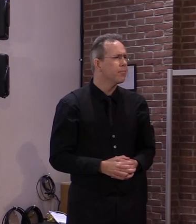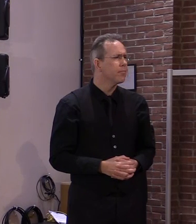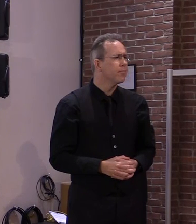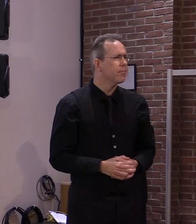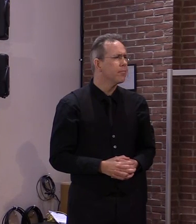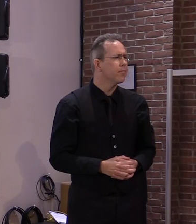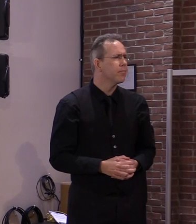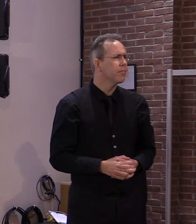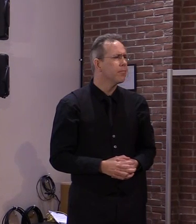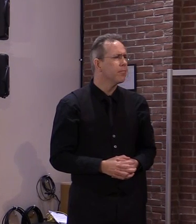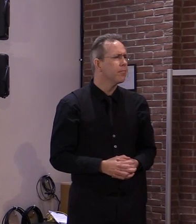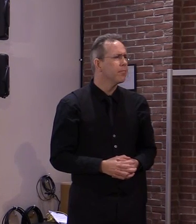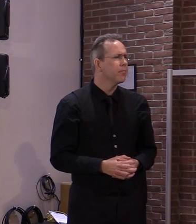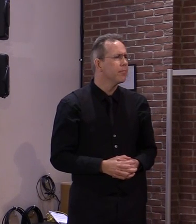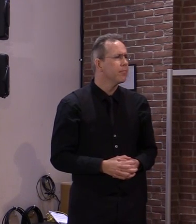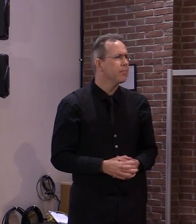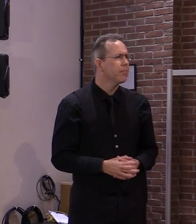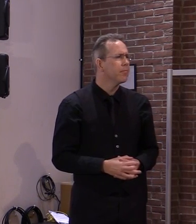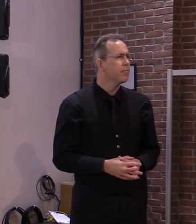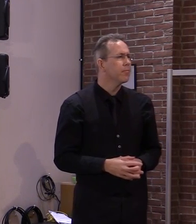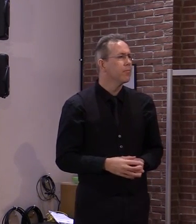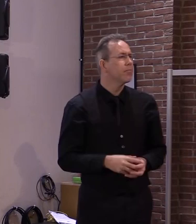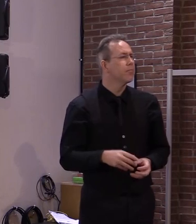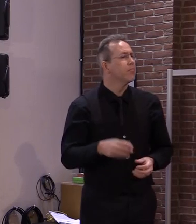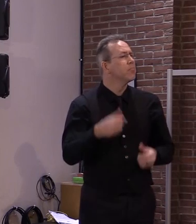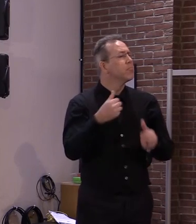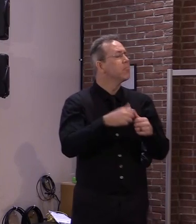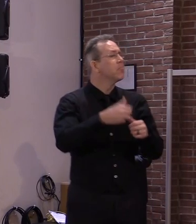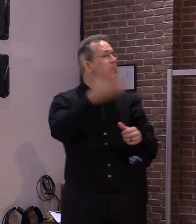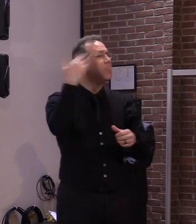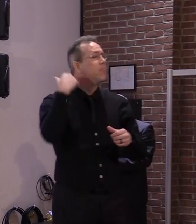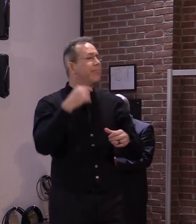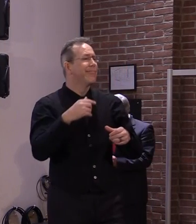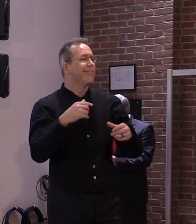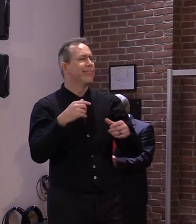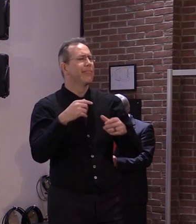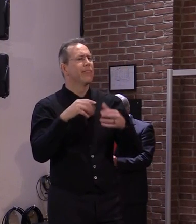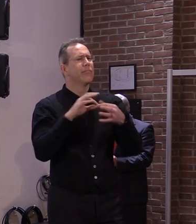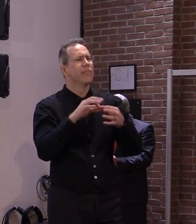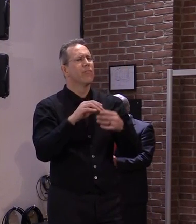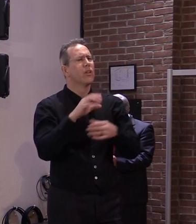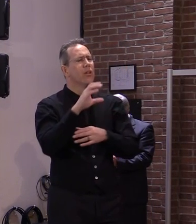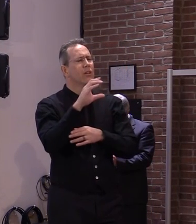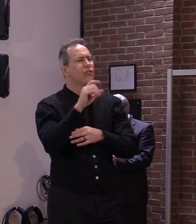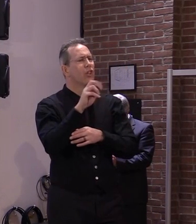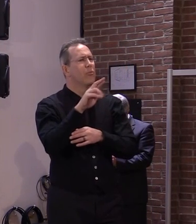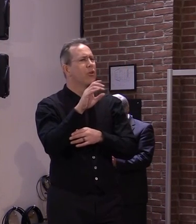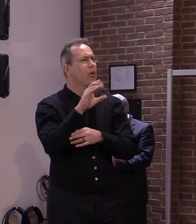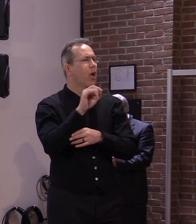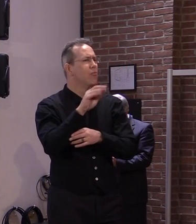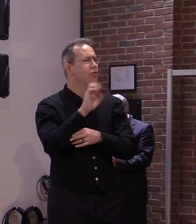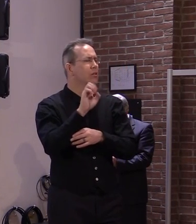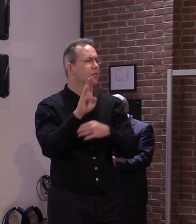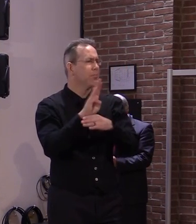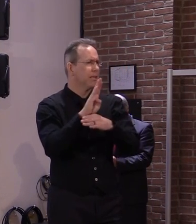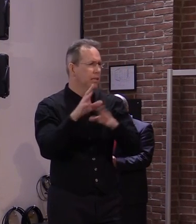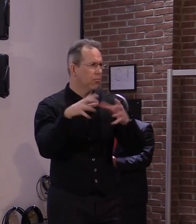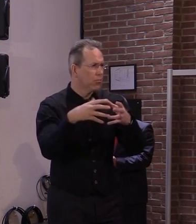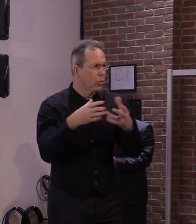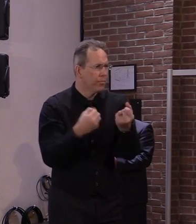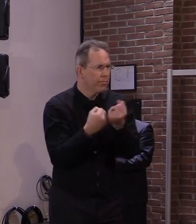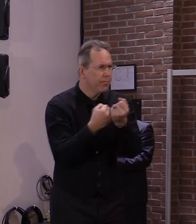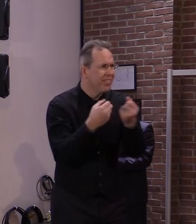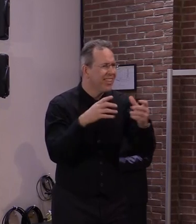And I'm wondering, since you were able to release that information, if there is this possibility of more openness coming up, what